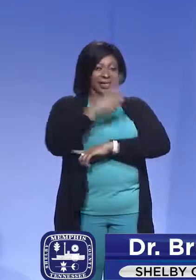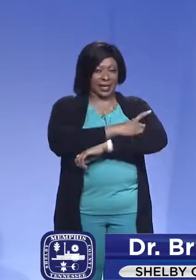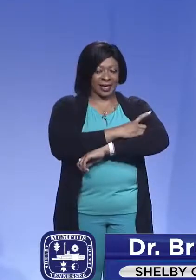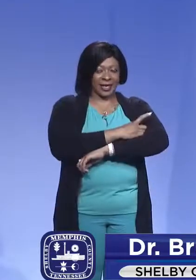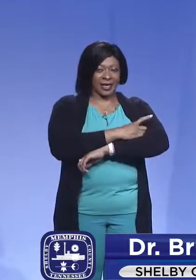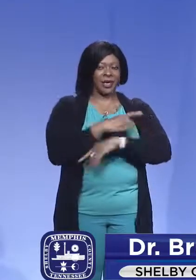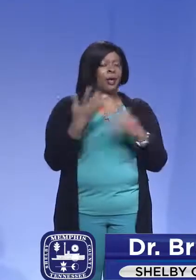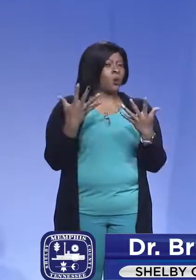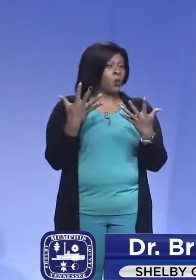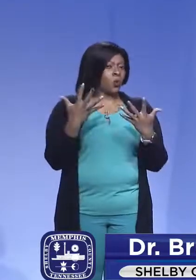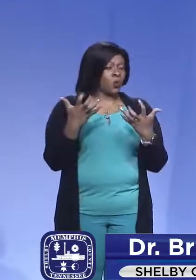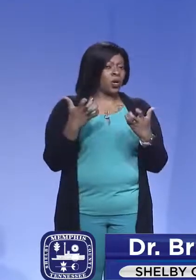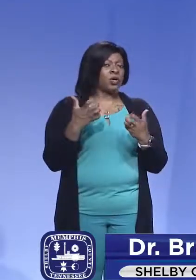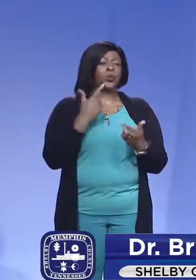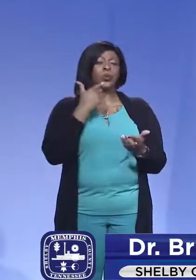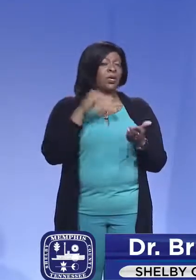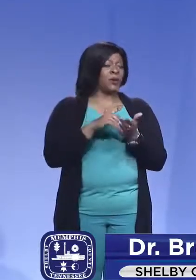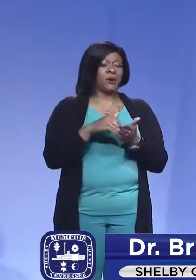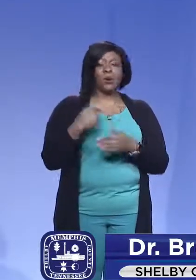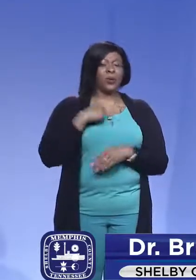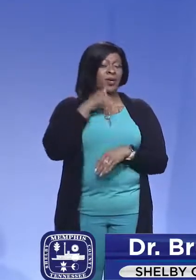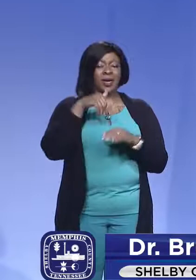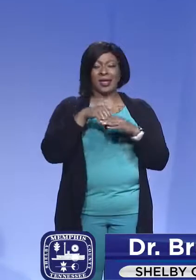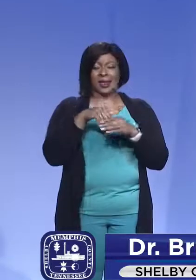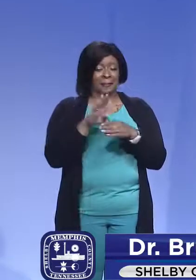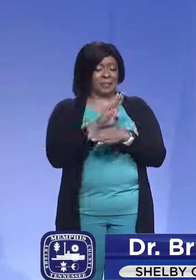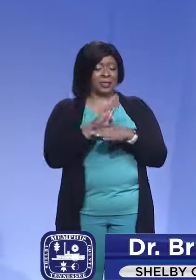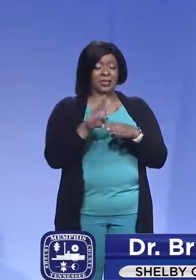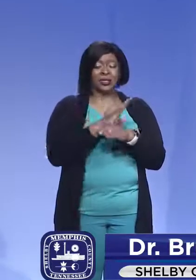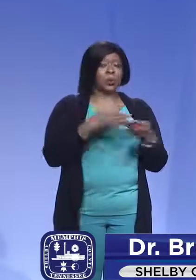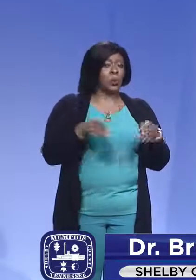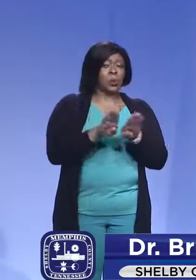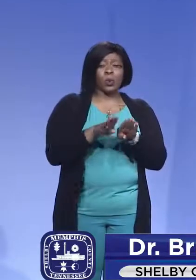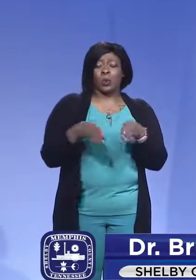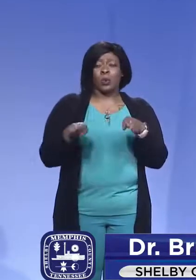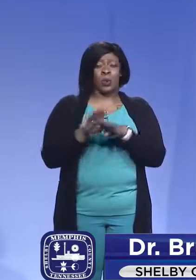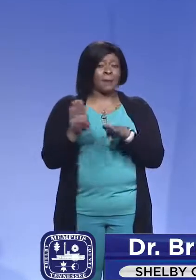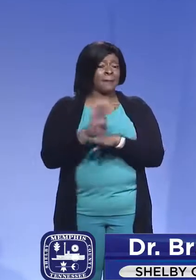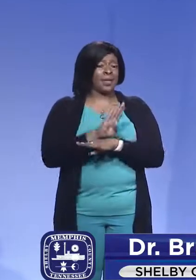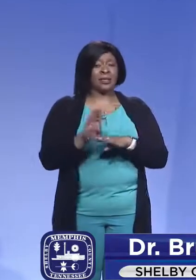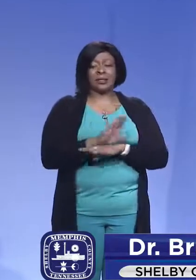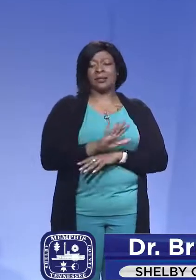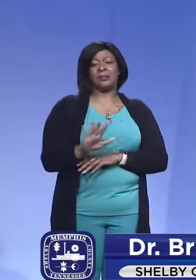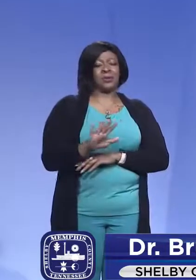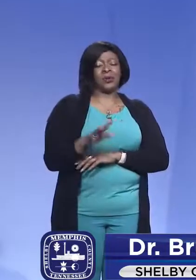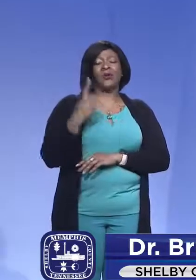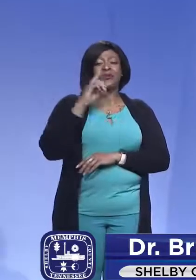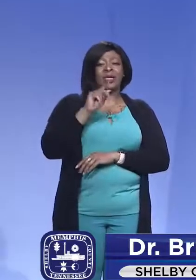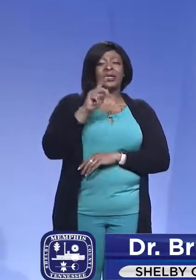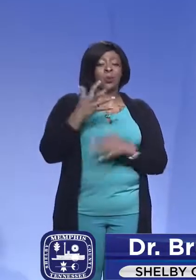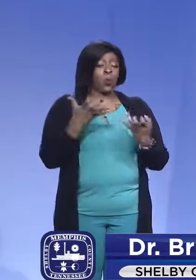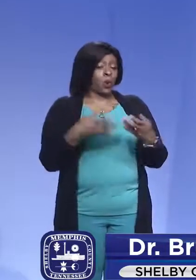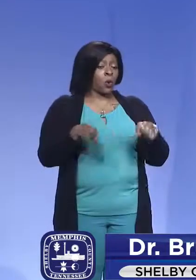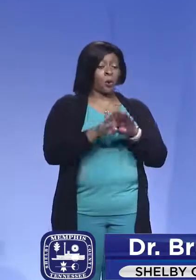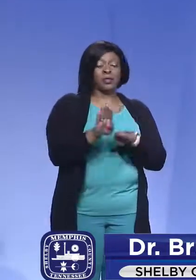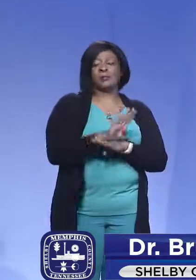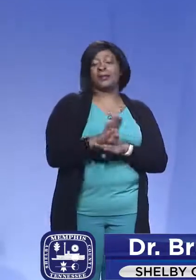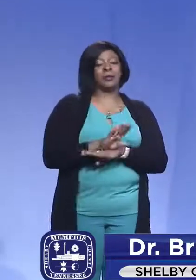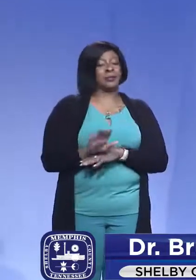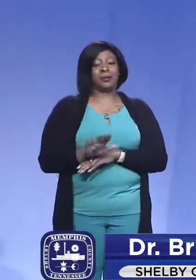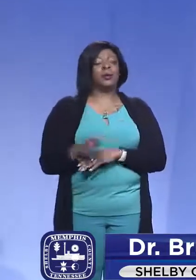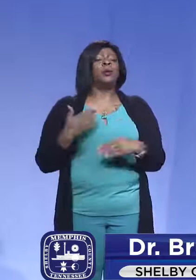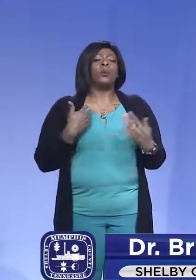I really want to just reiterate, we're not in the business of closing businesses for the sake of closing businesses.